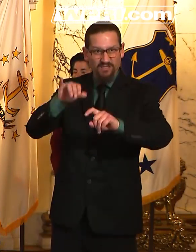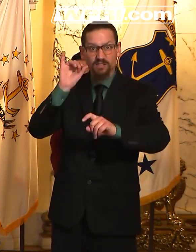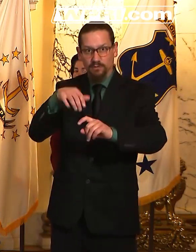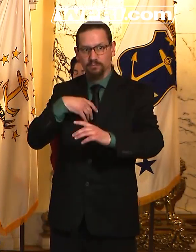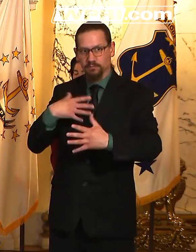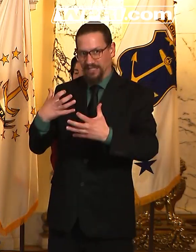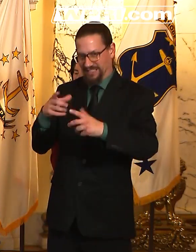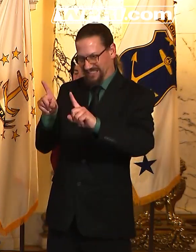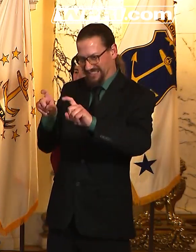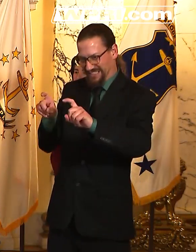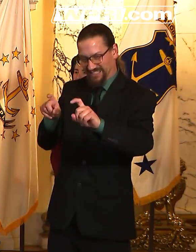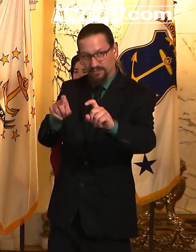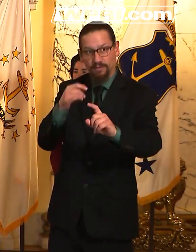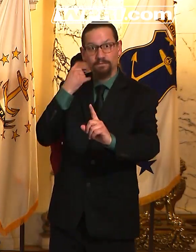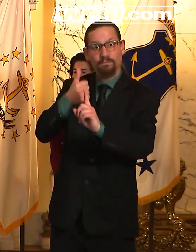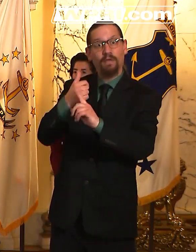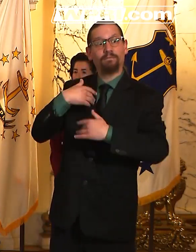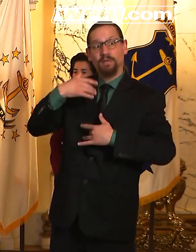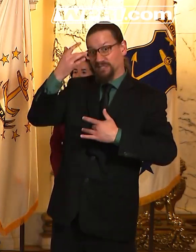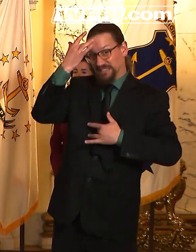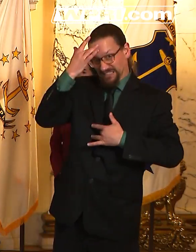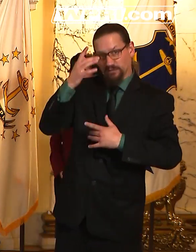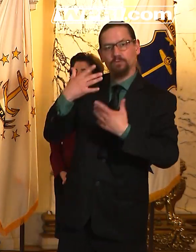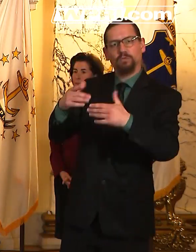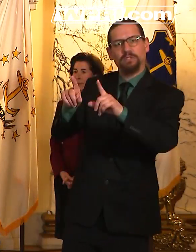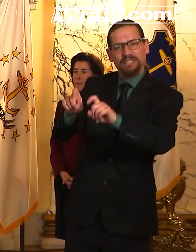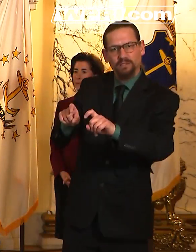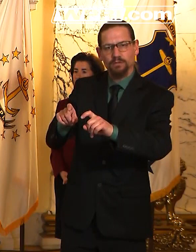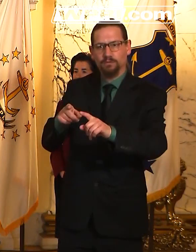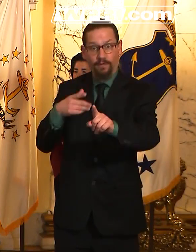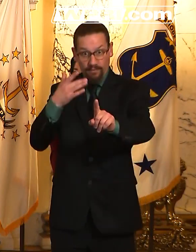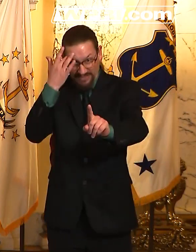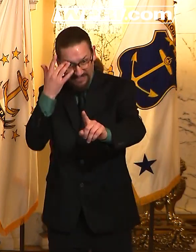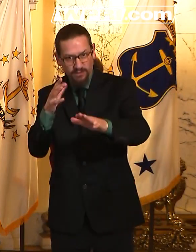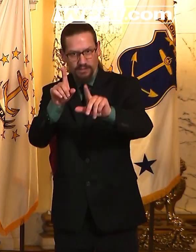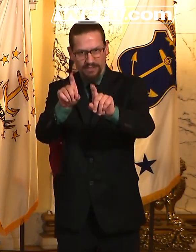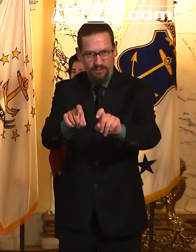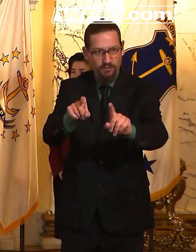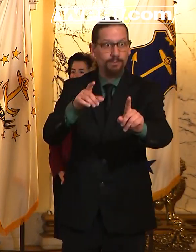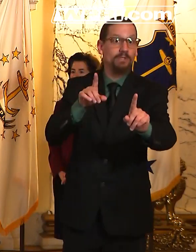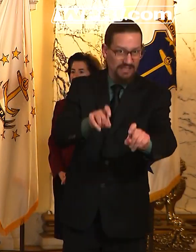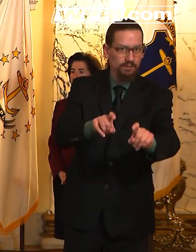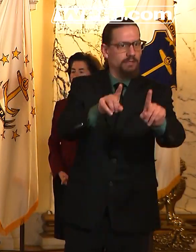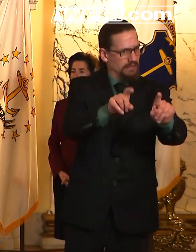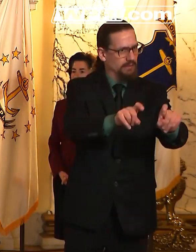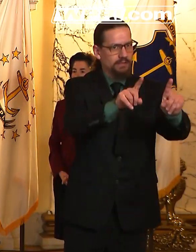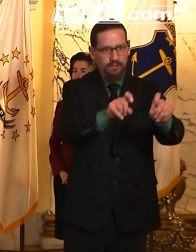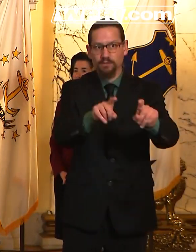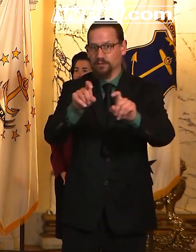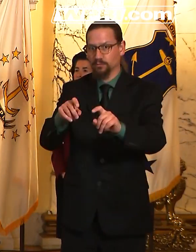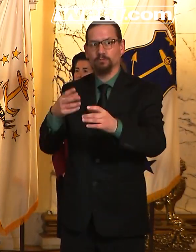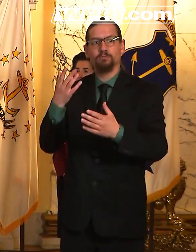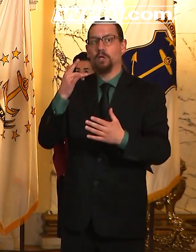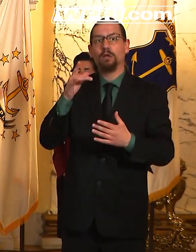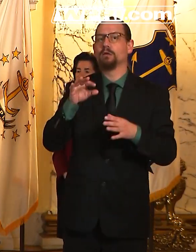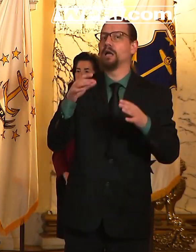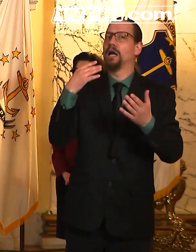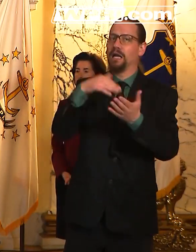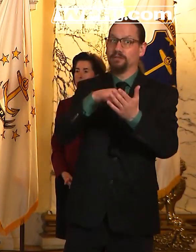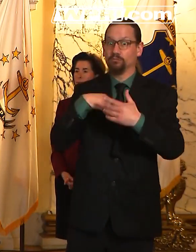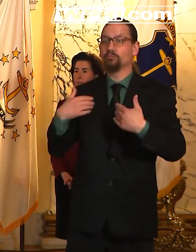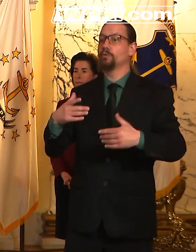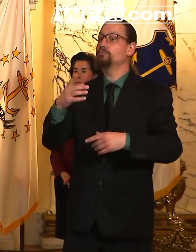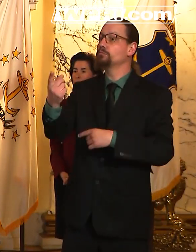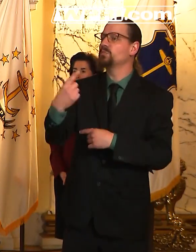symptoms. We reiterate that the test works best when people have symptoms. So our focus is to